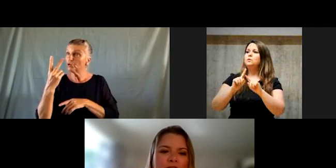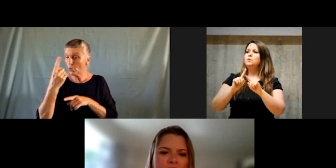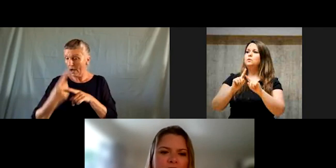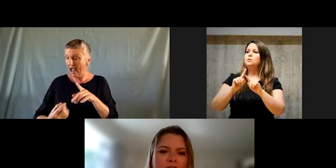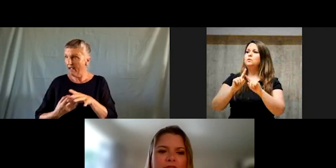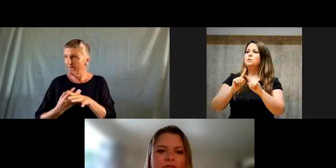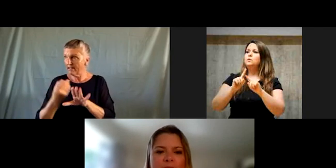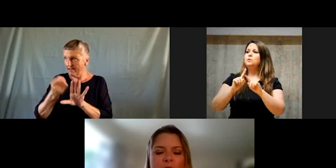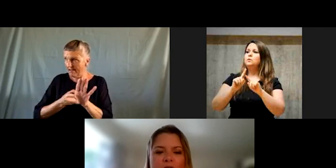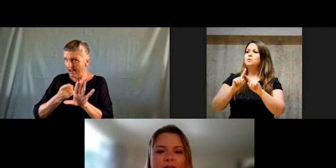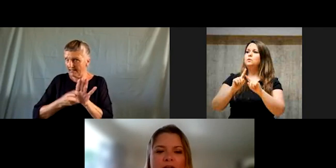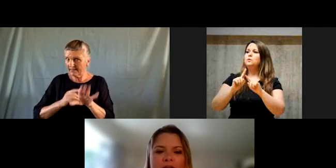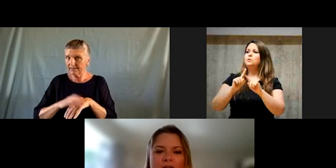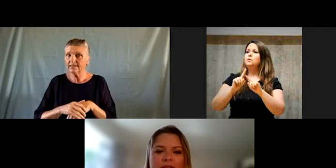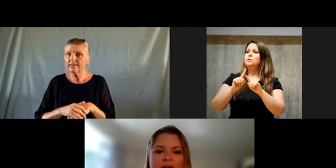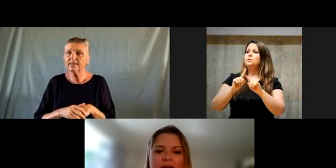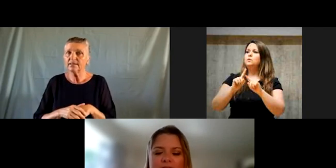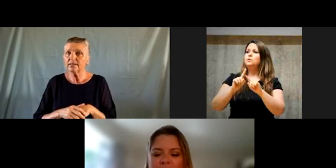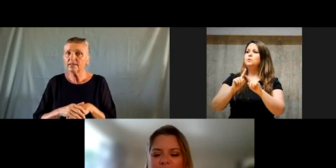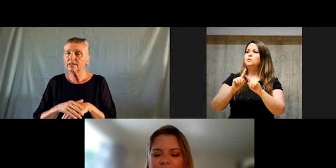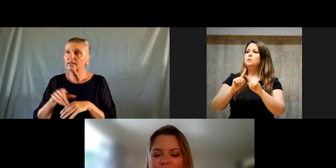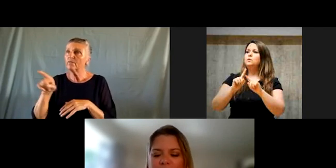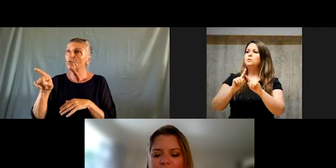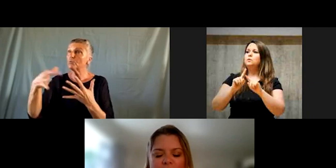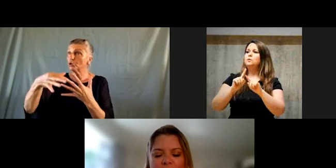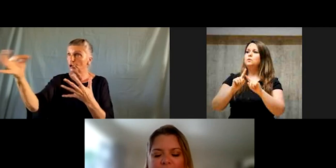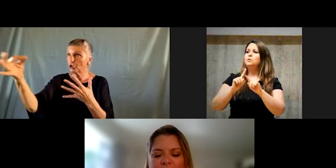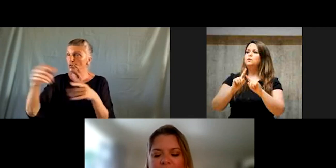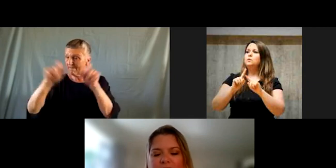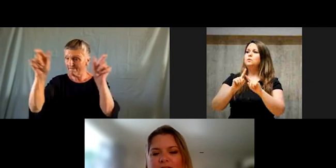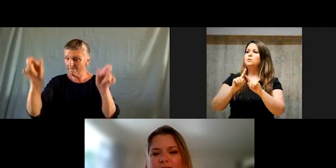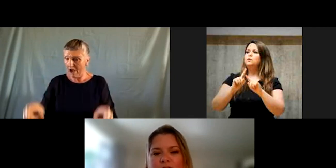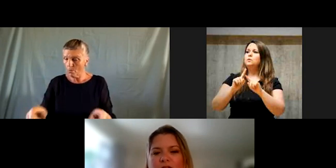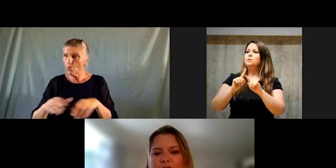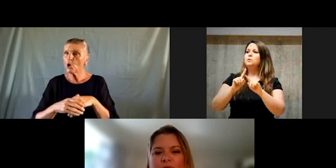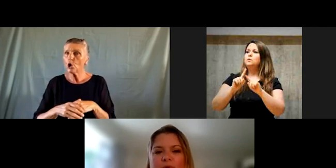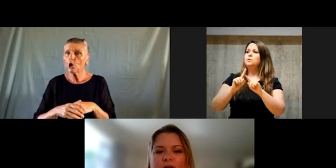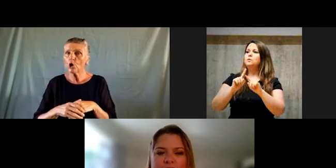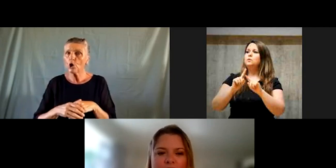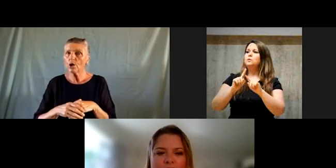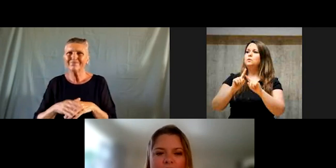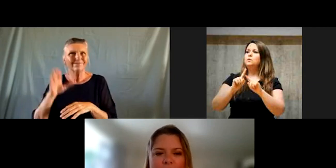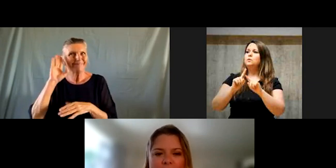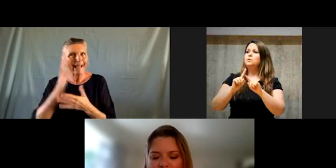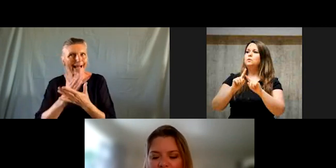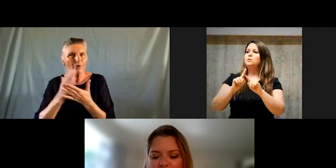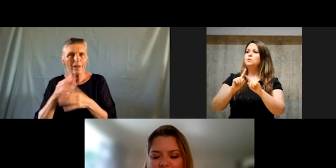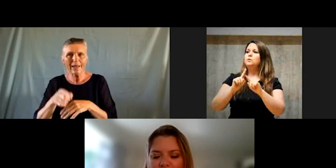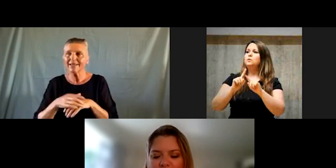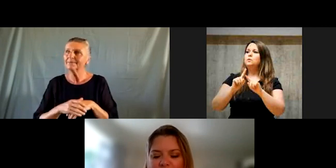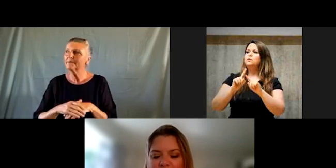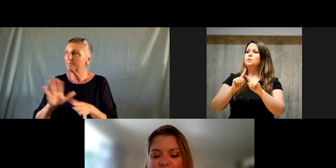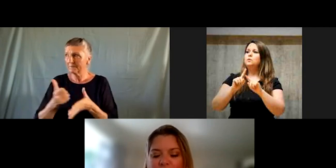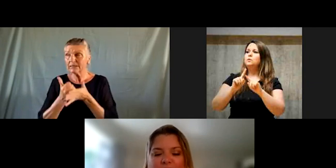the legislative framework that, you know, the Access Alliance could not support.